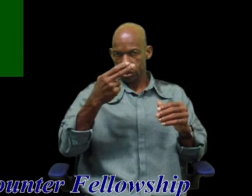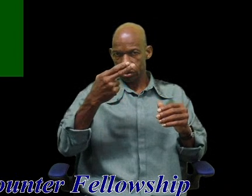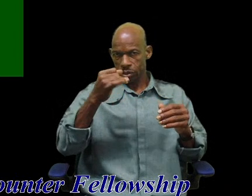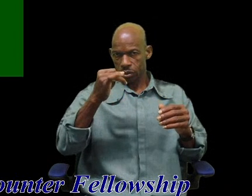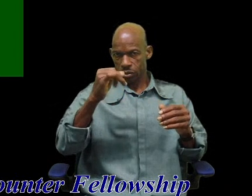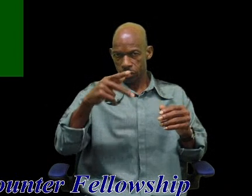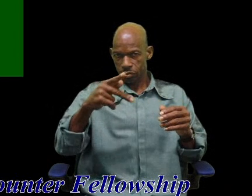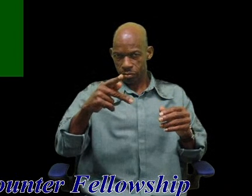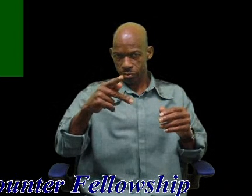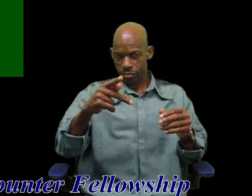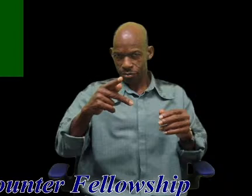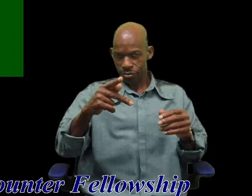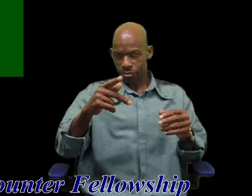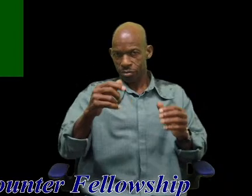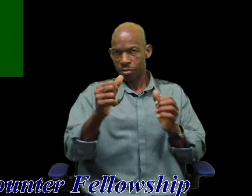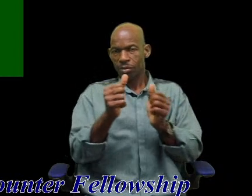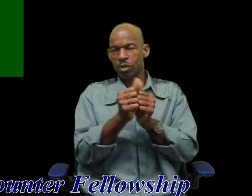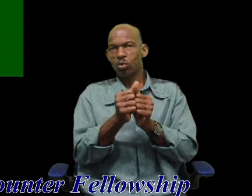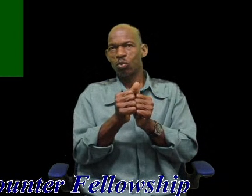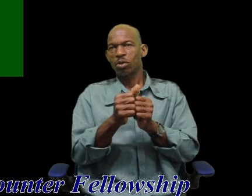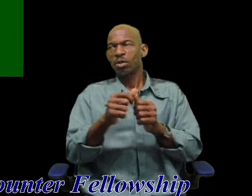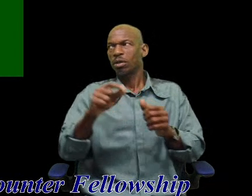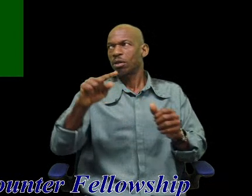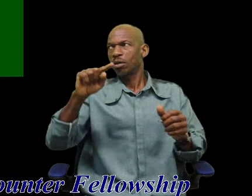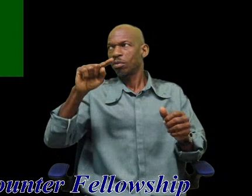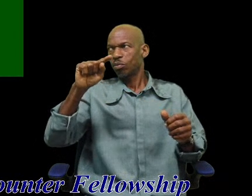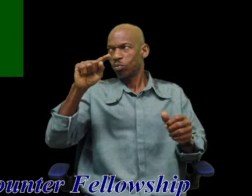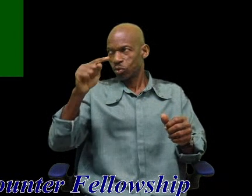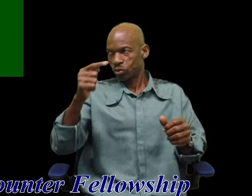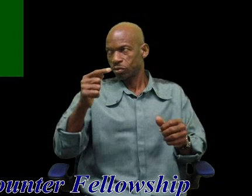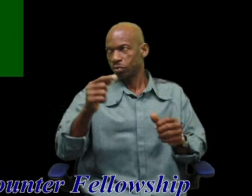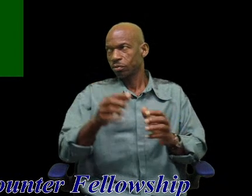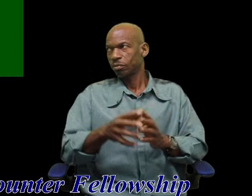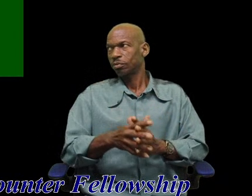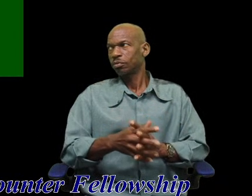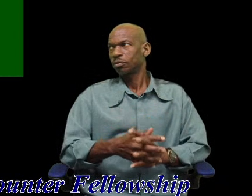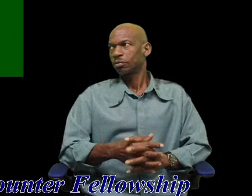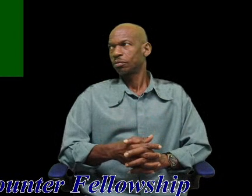little, so I'm going to look at the apostrophe.